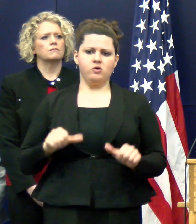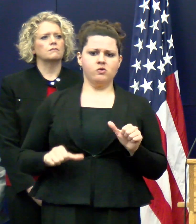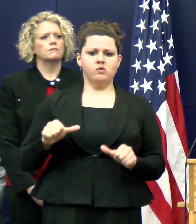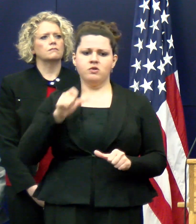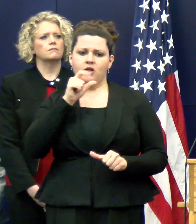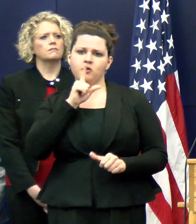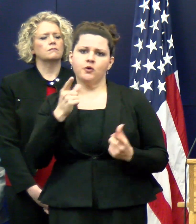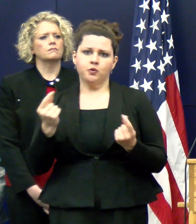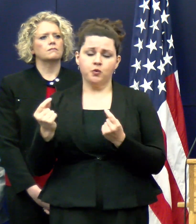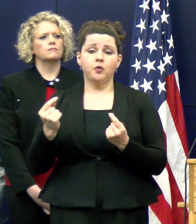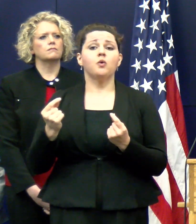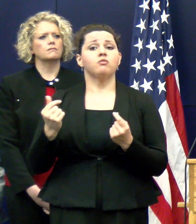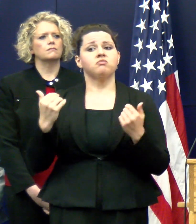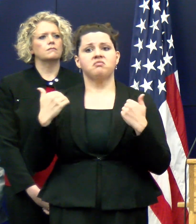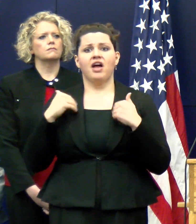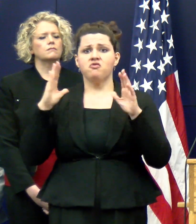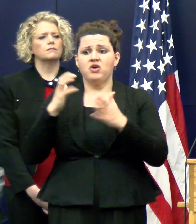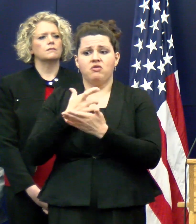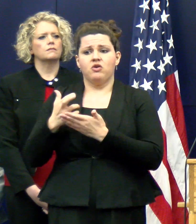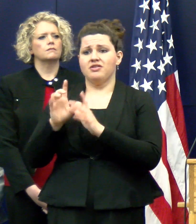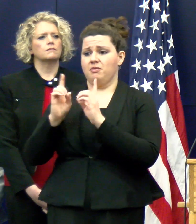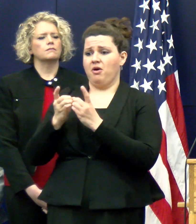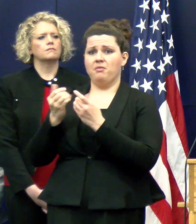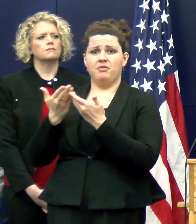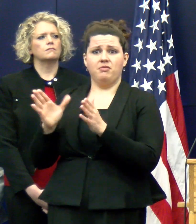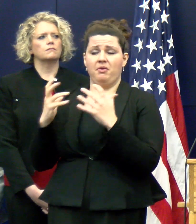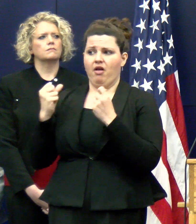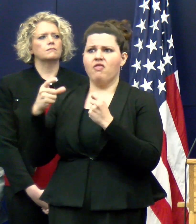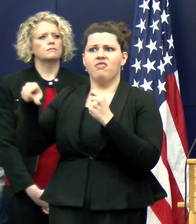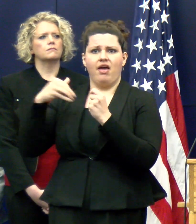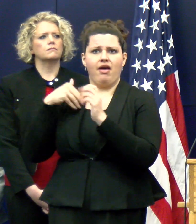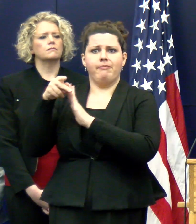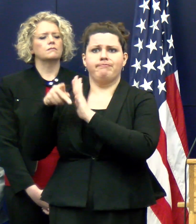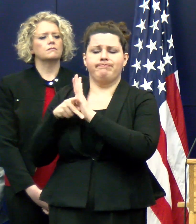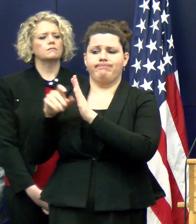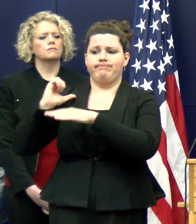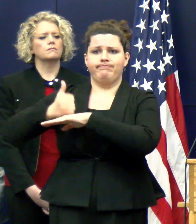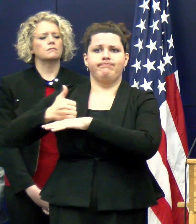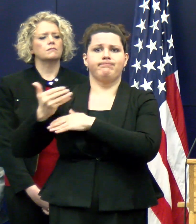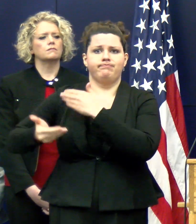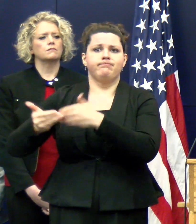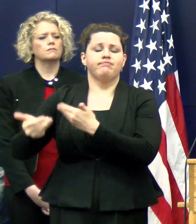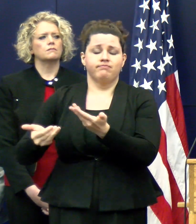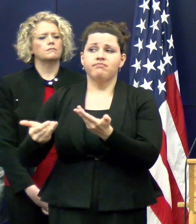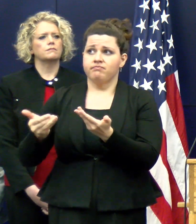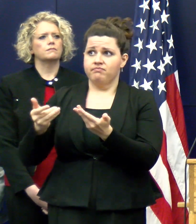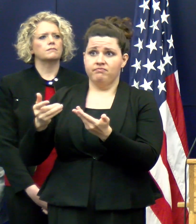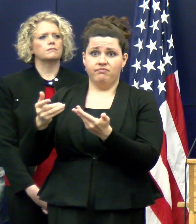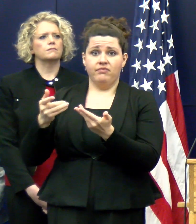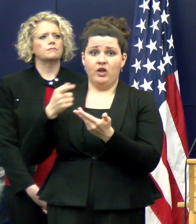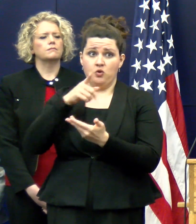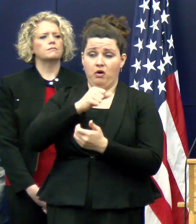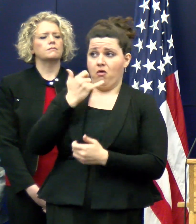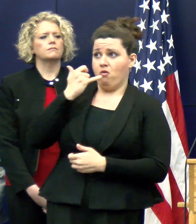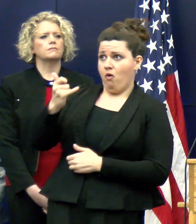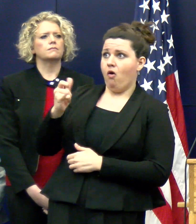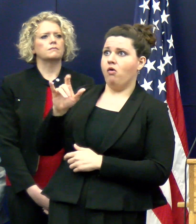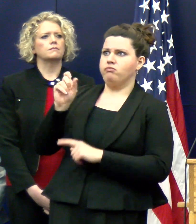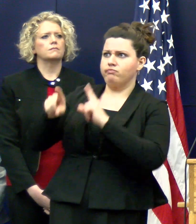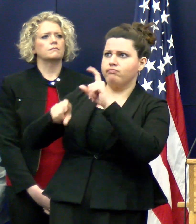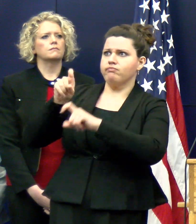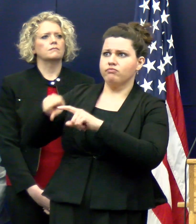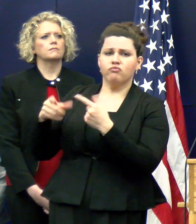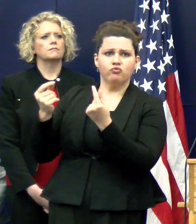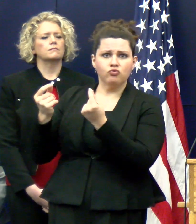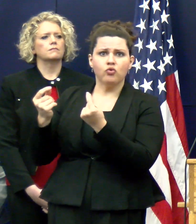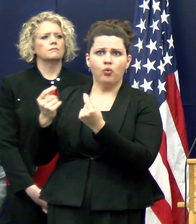of Public Health, that they have standards and protocols in place that they would be happy to walk through you with. They've sent